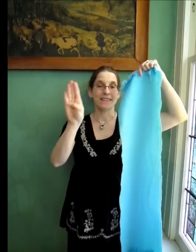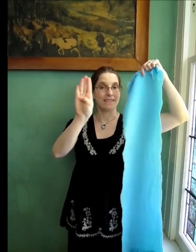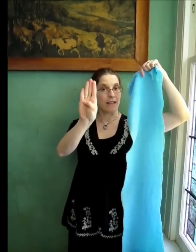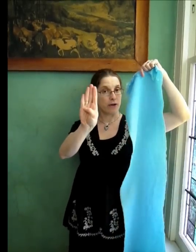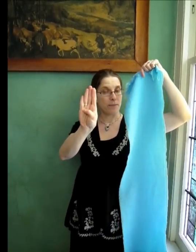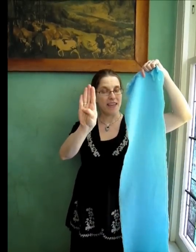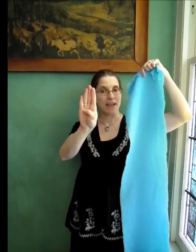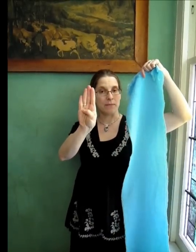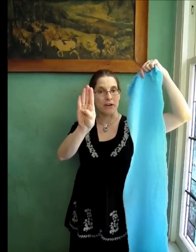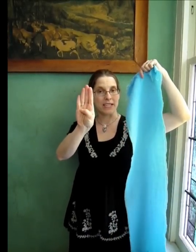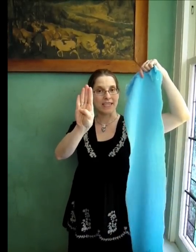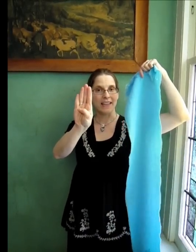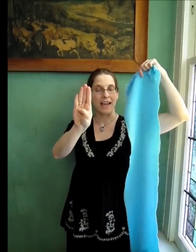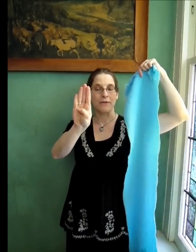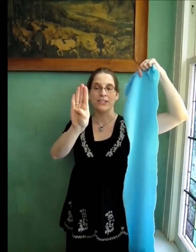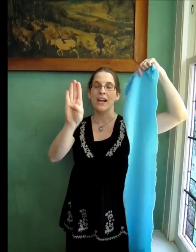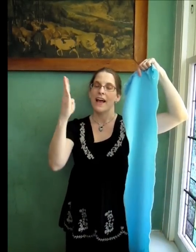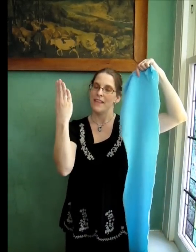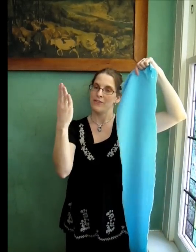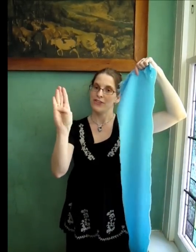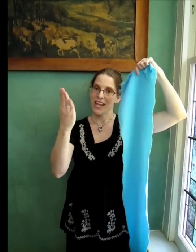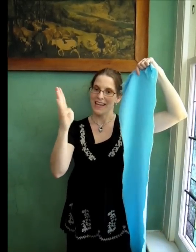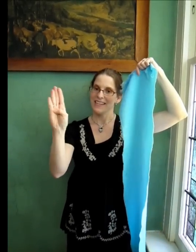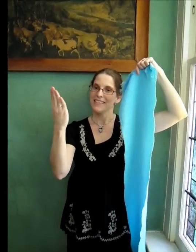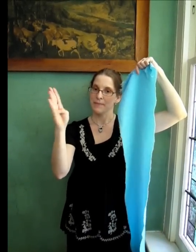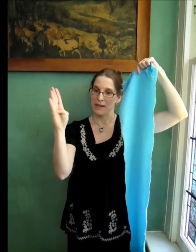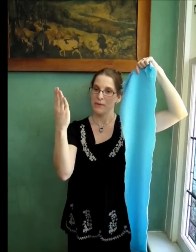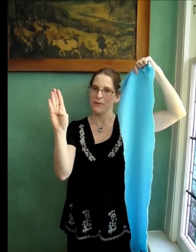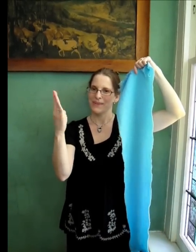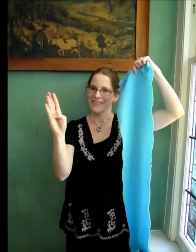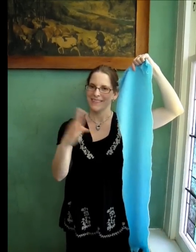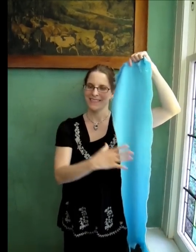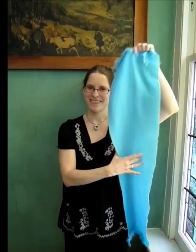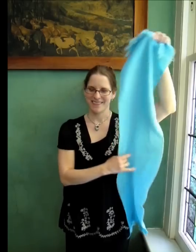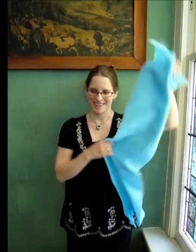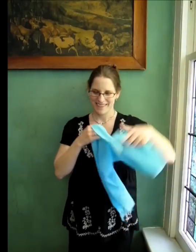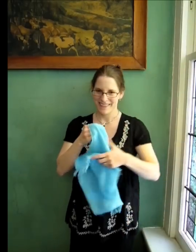is the letter B in American Sign Language, and then you shake it to mean blue.